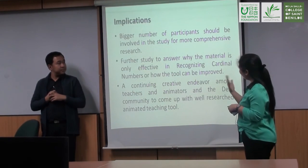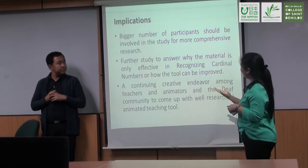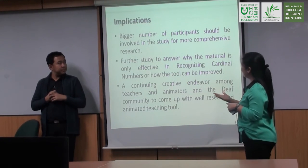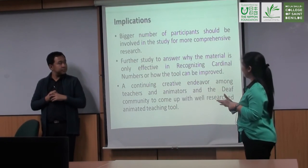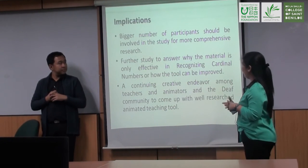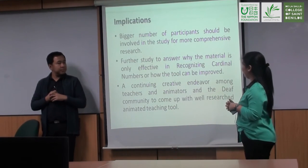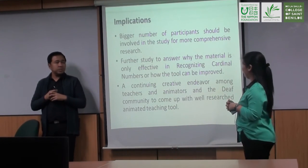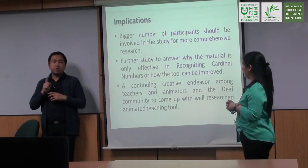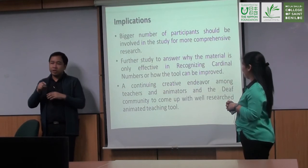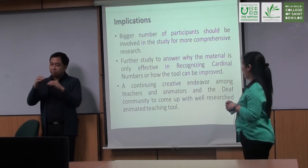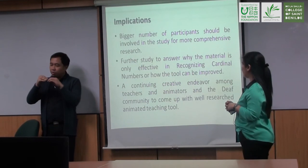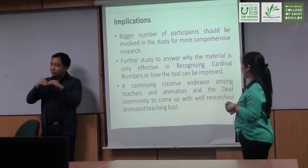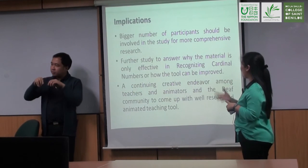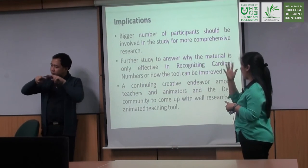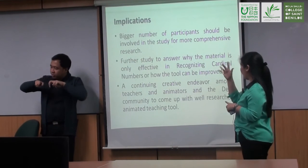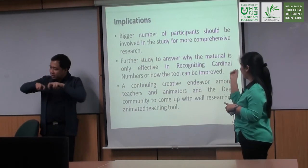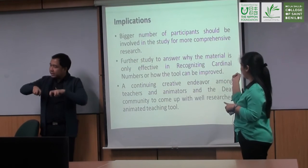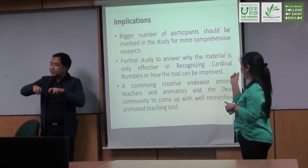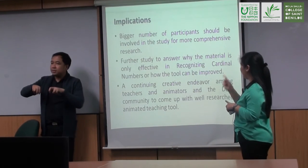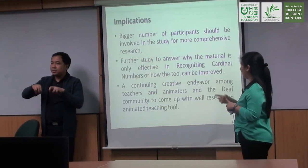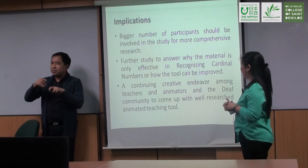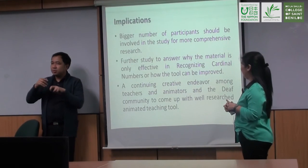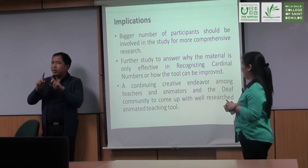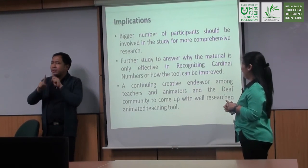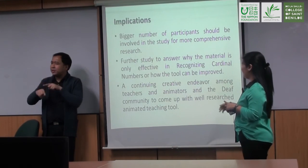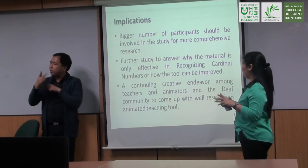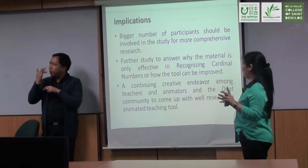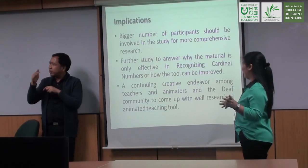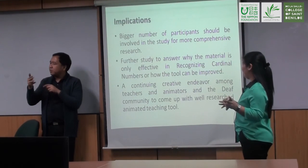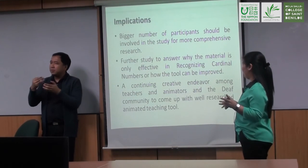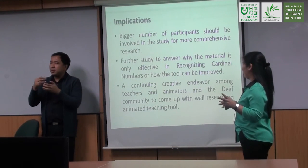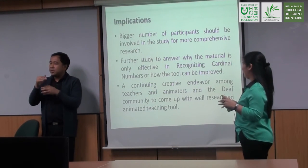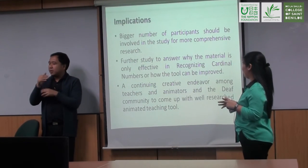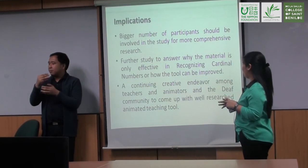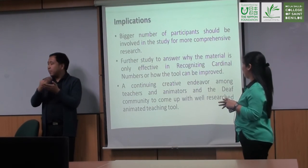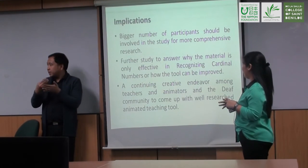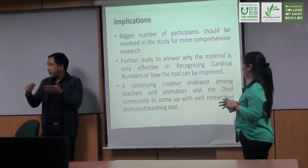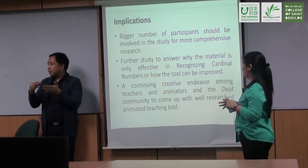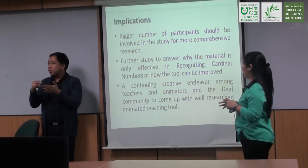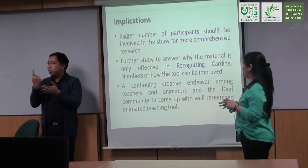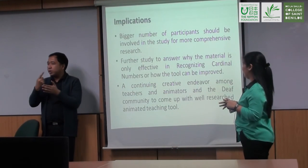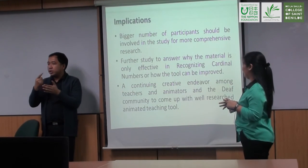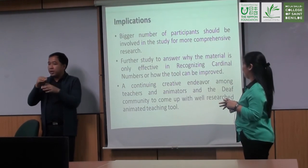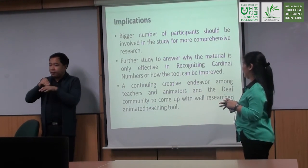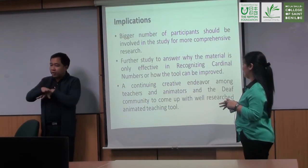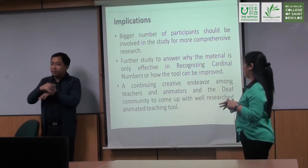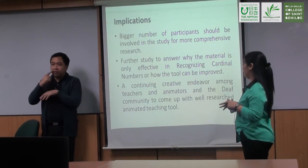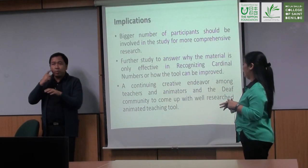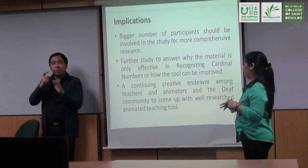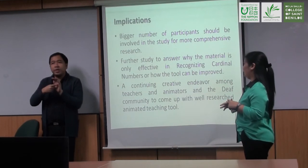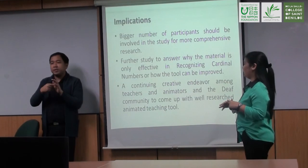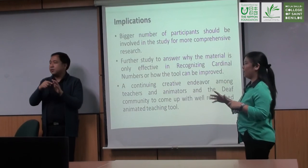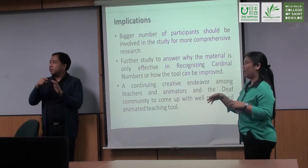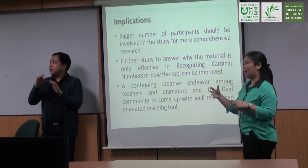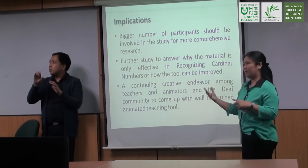And then, further study to answer why the material is only effective in recognizing cardinal